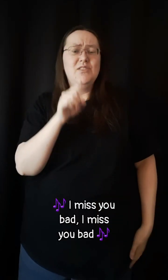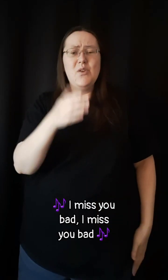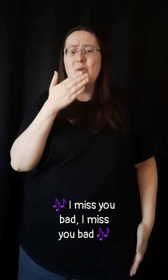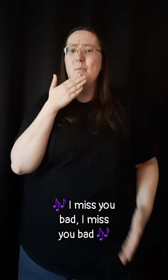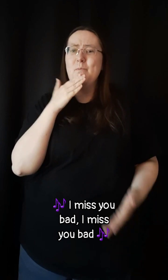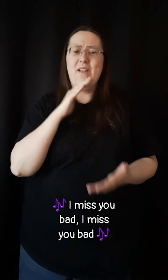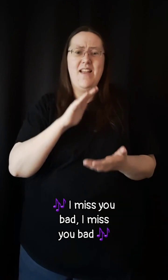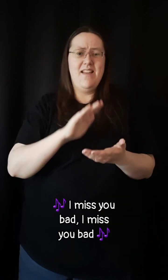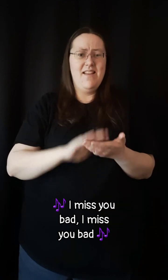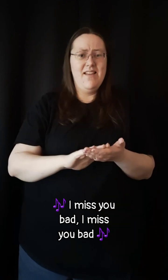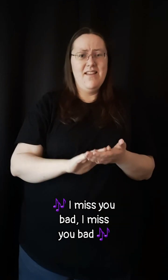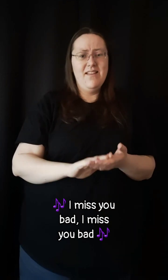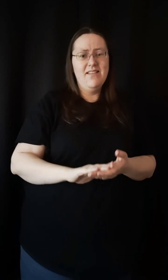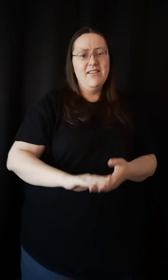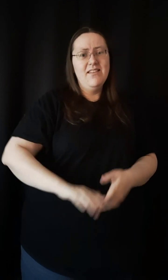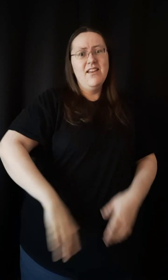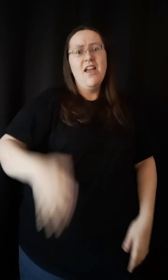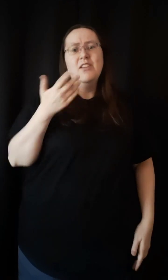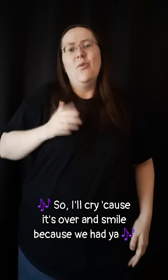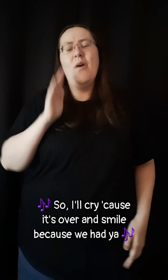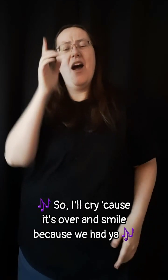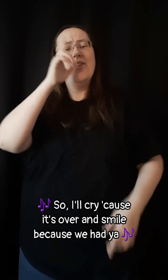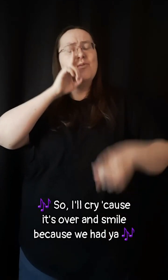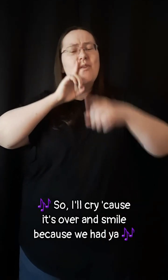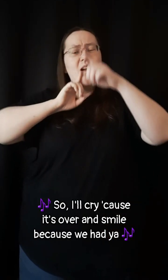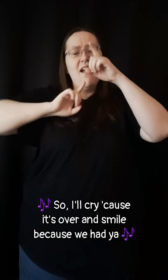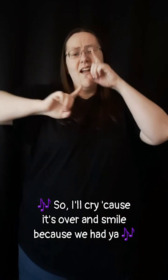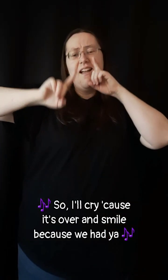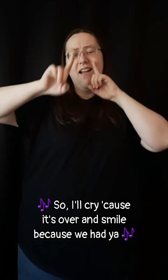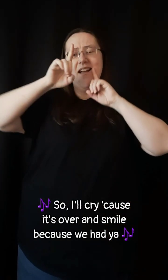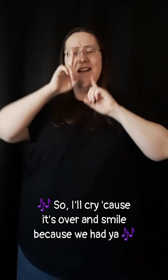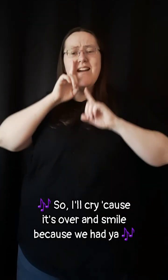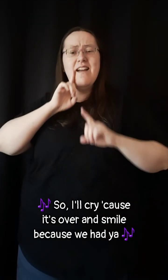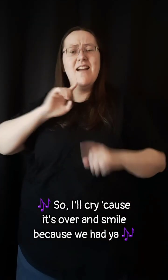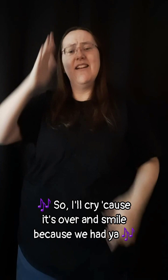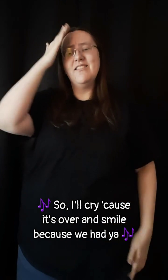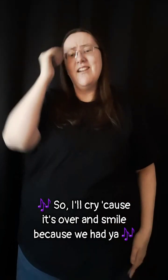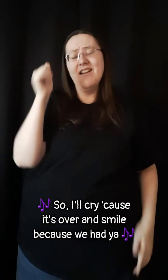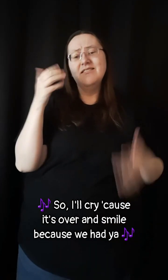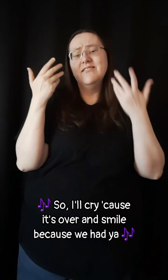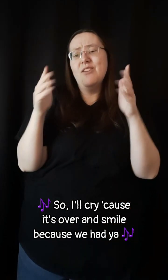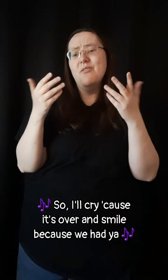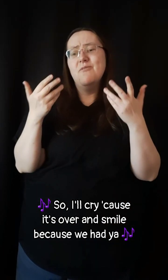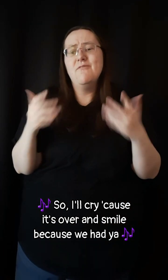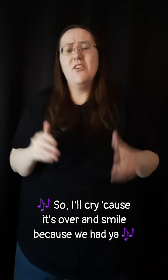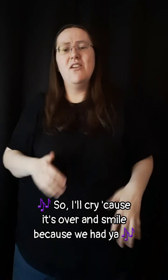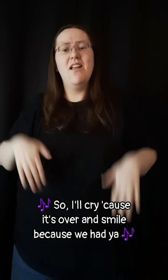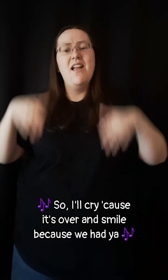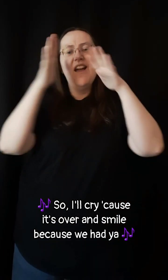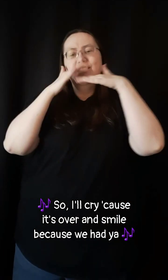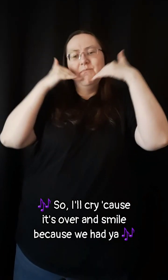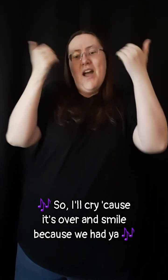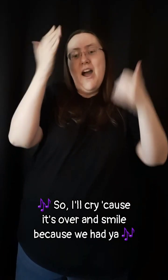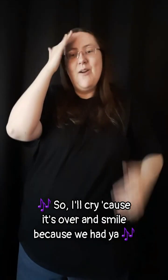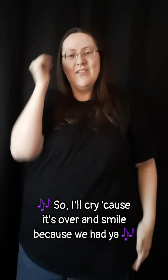miss you bad So I'll cry cause it's over,